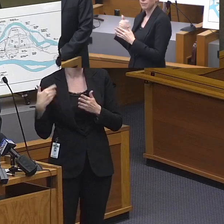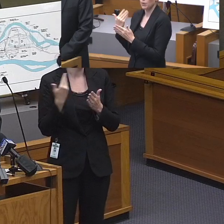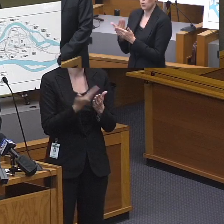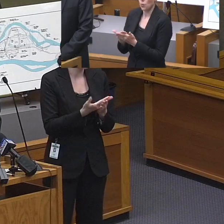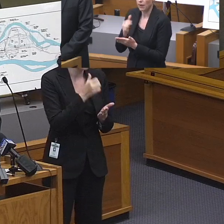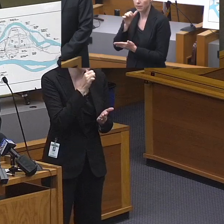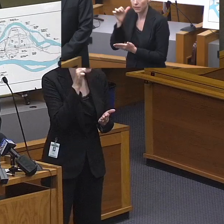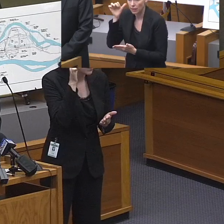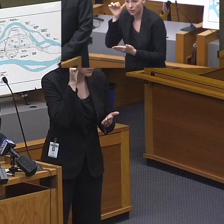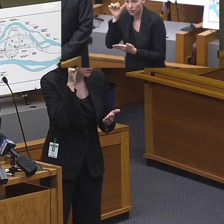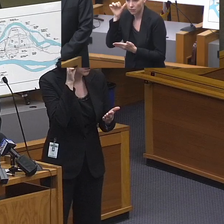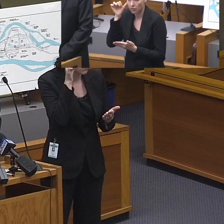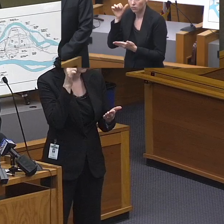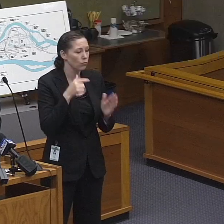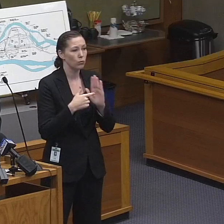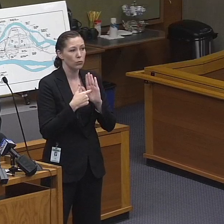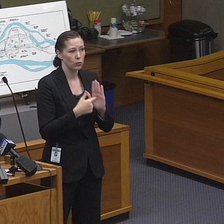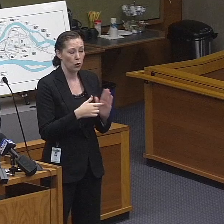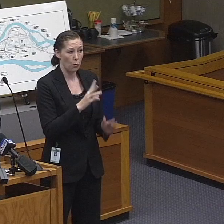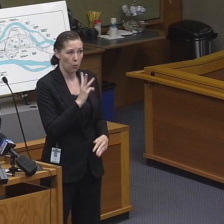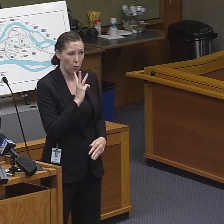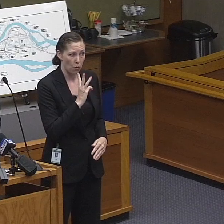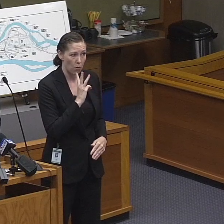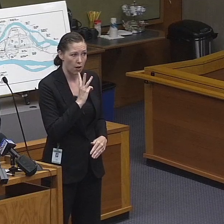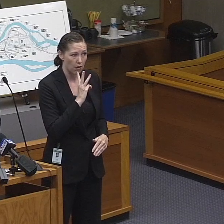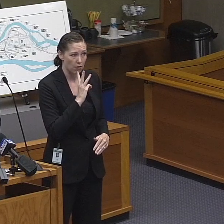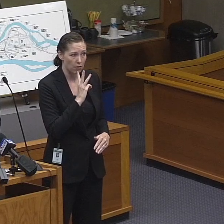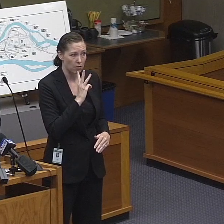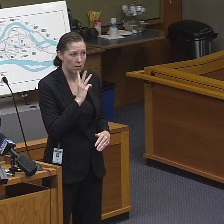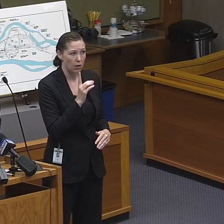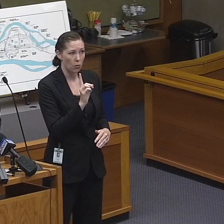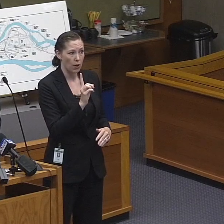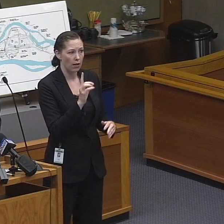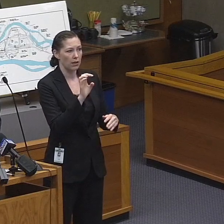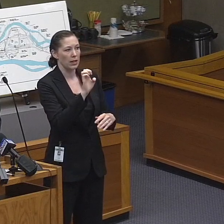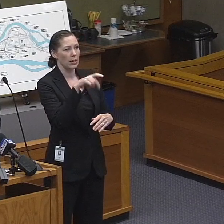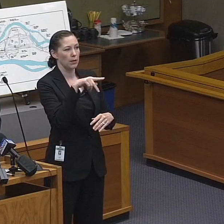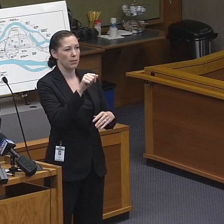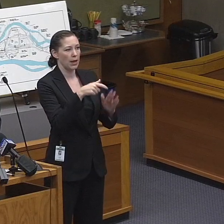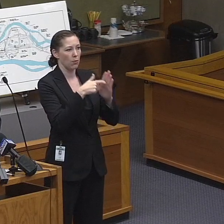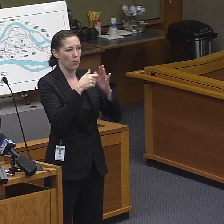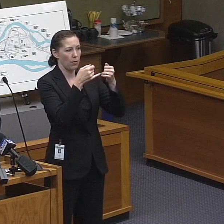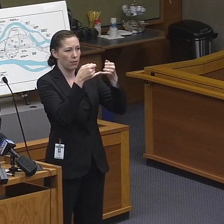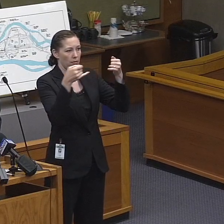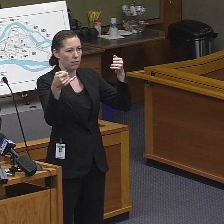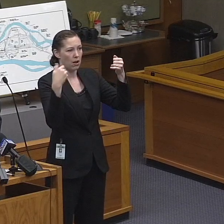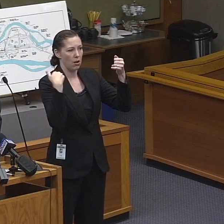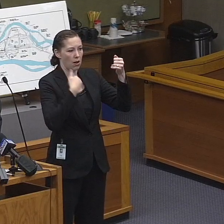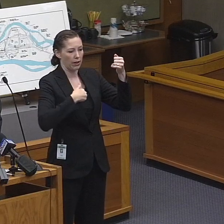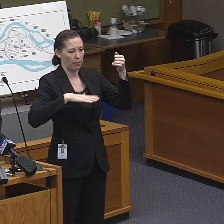our water is below the EPA guidelines for cyanotoxins.